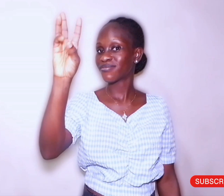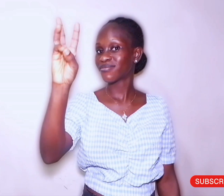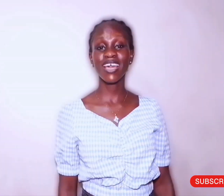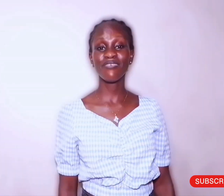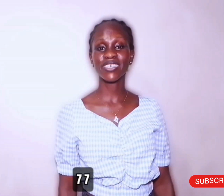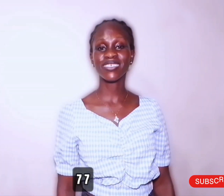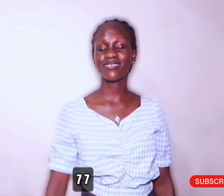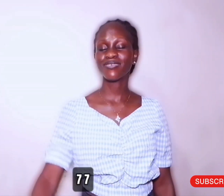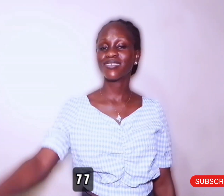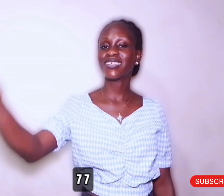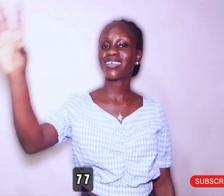7.